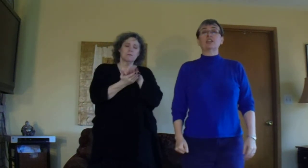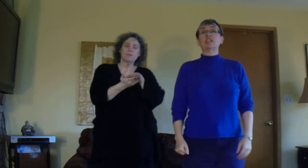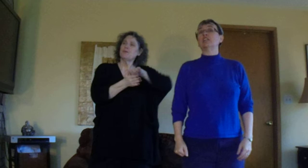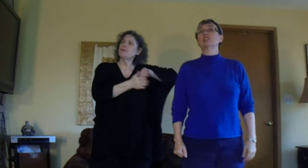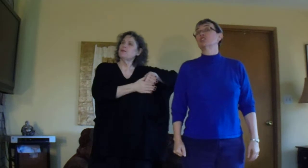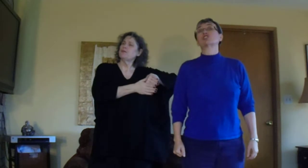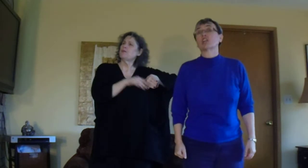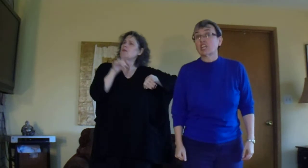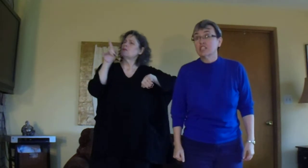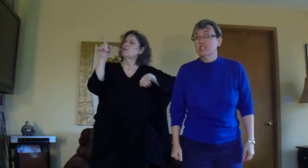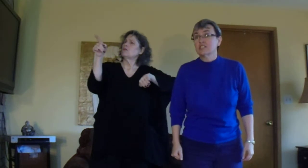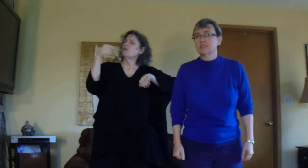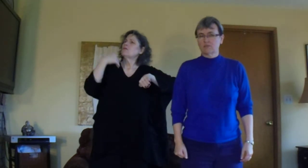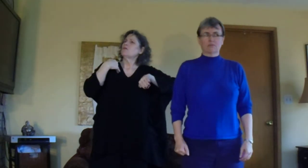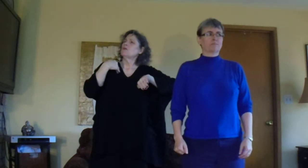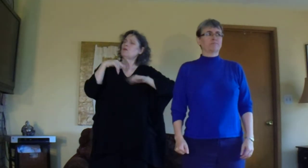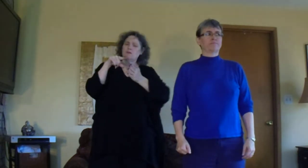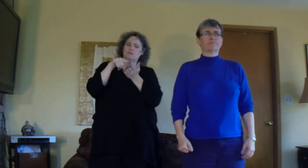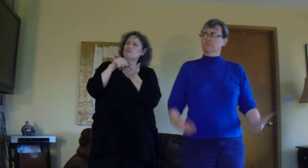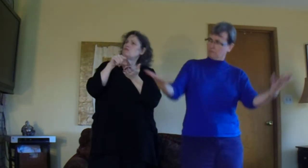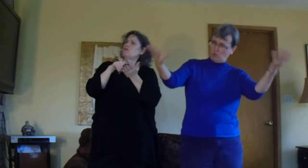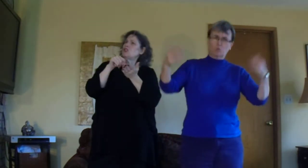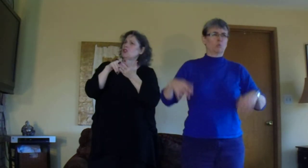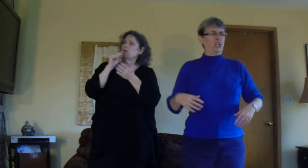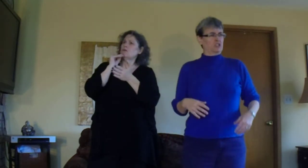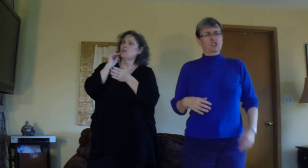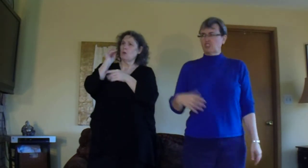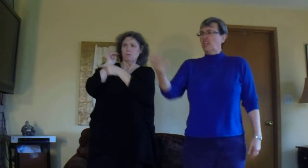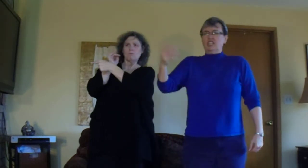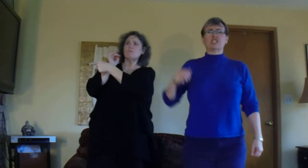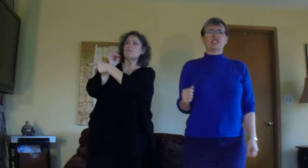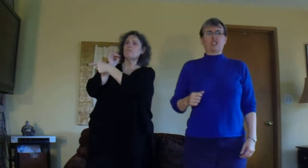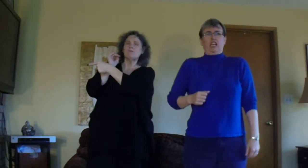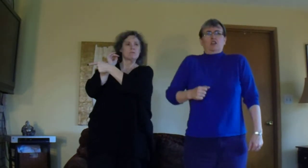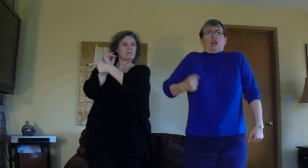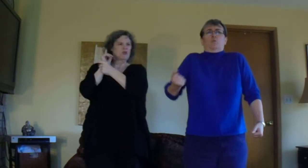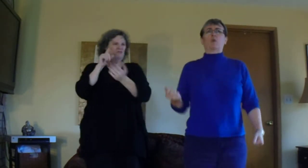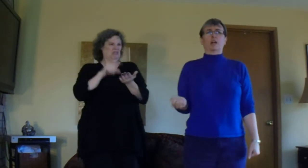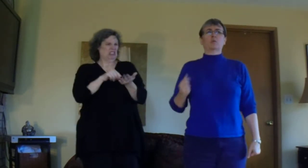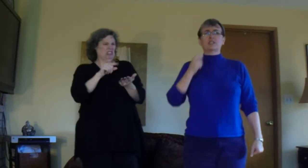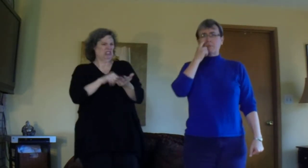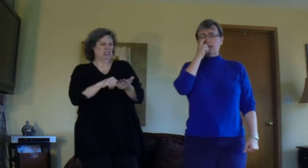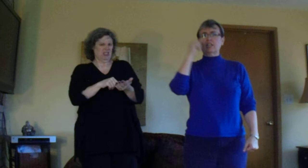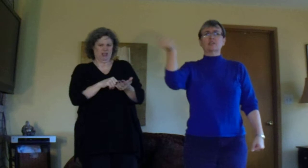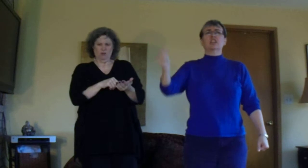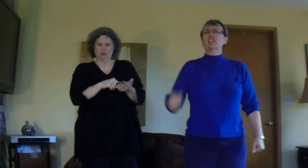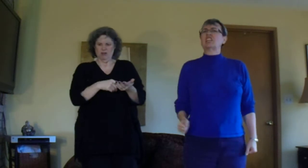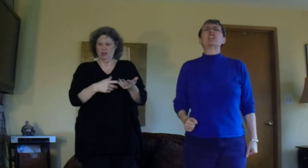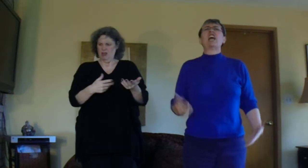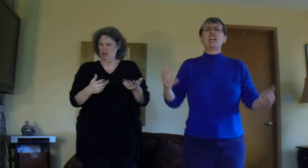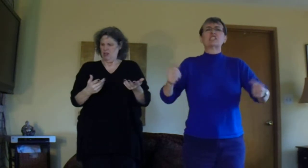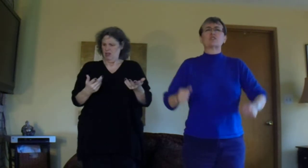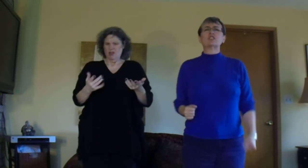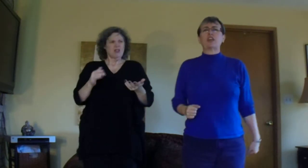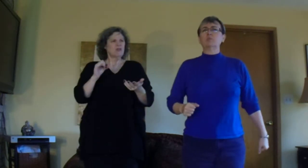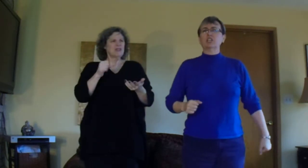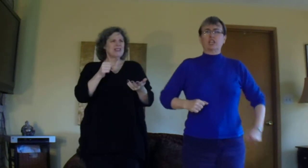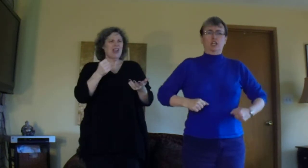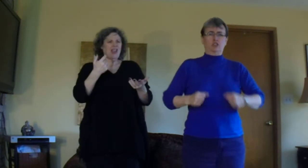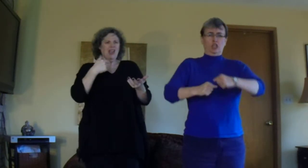any chickens?" "Well, chickens," he said. "Where would a man get eggs for his family and